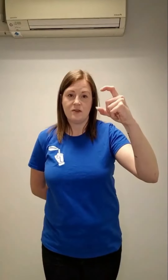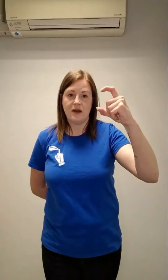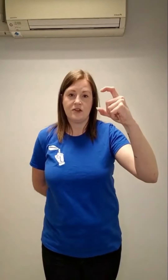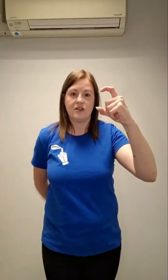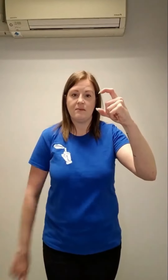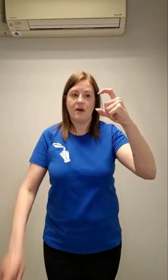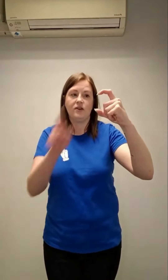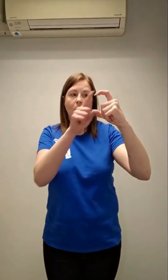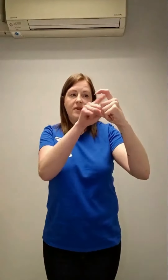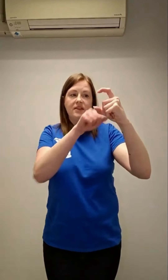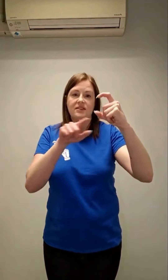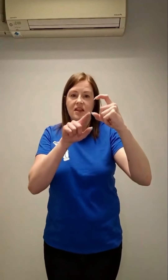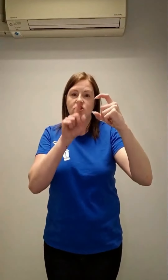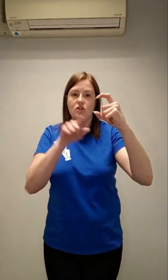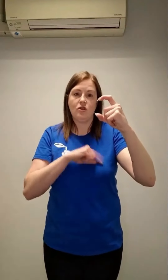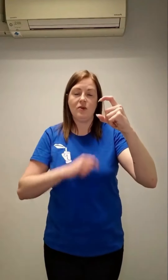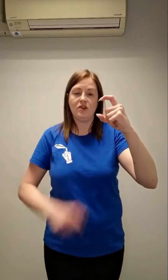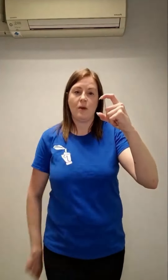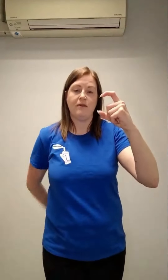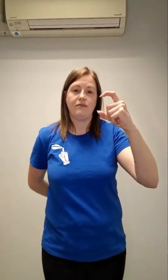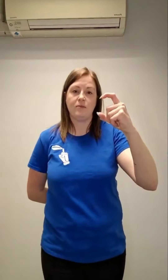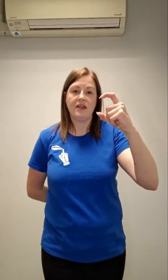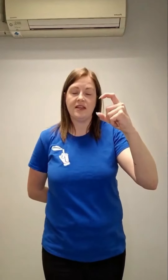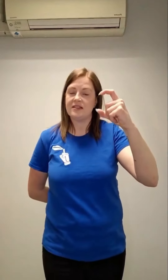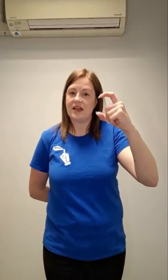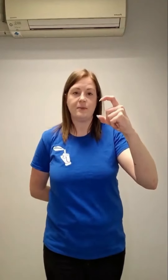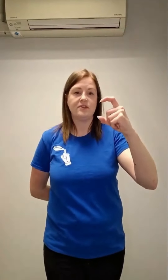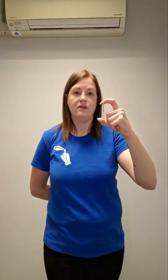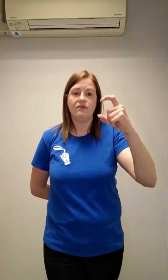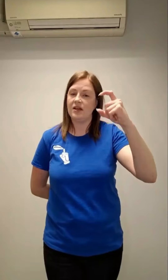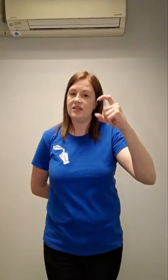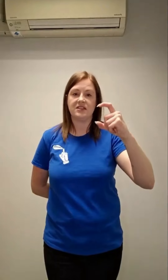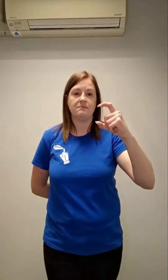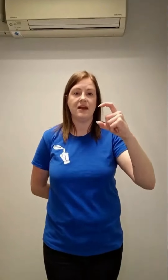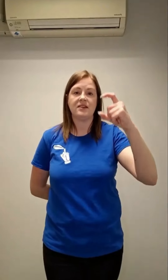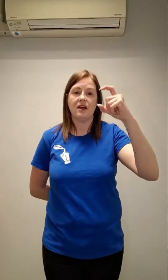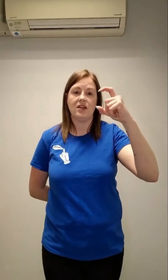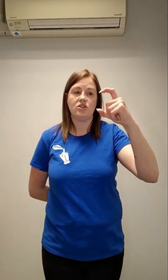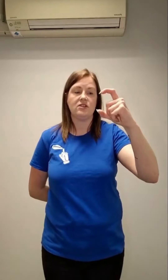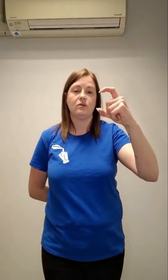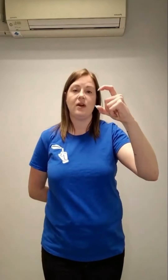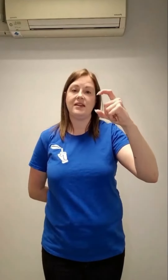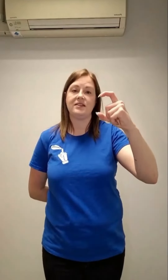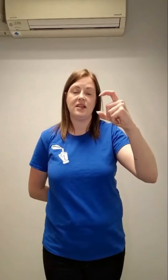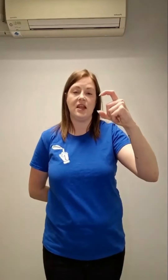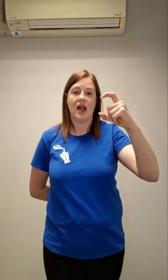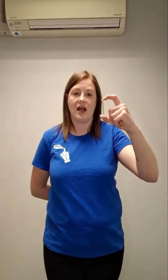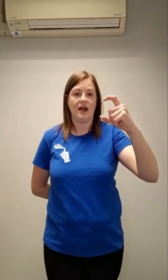much that it might not be a C to you when you are performing this. It's absolutely fine, it doesn't matter, it's still a C hand.